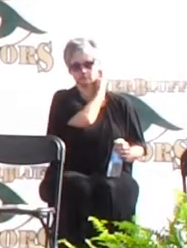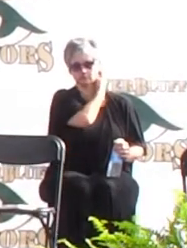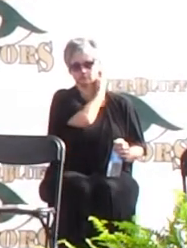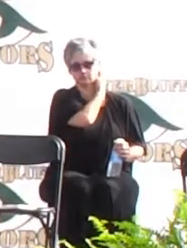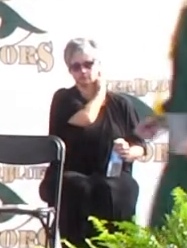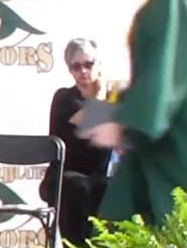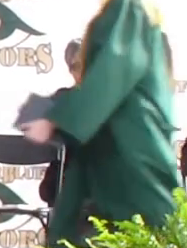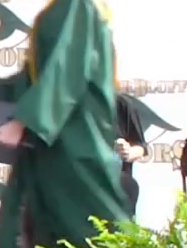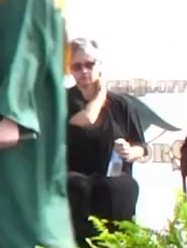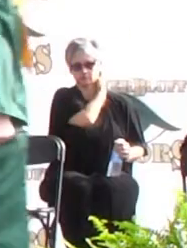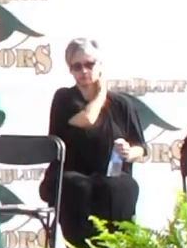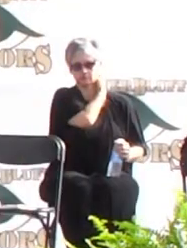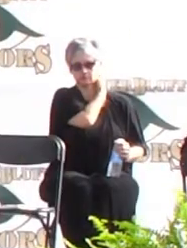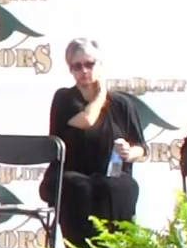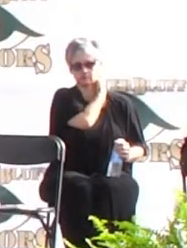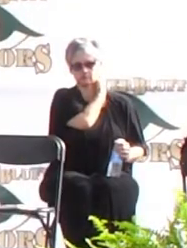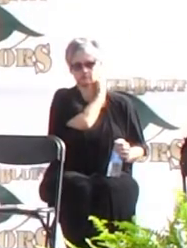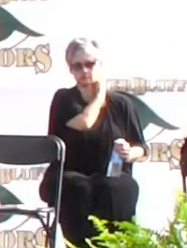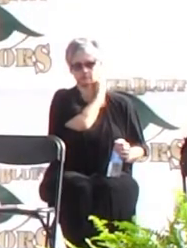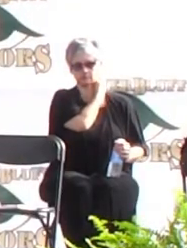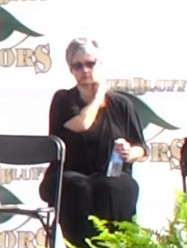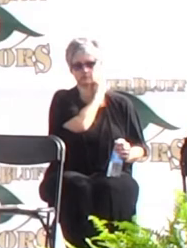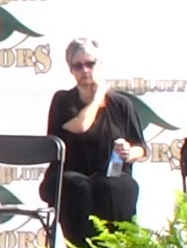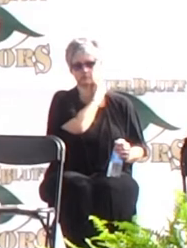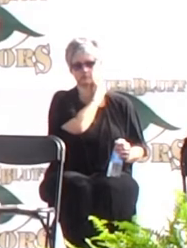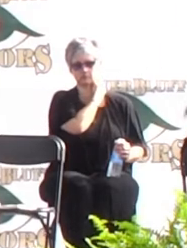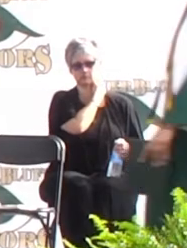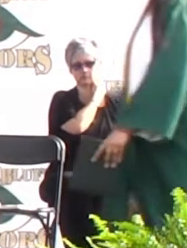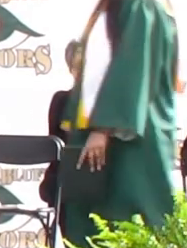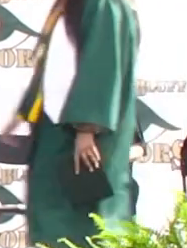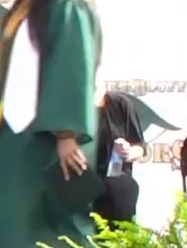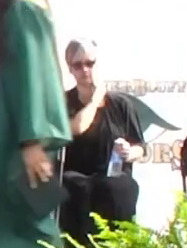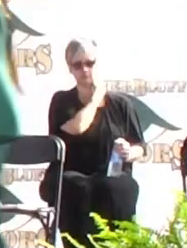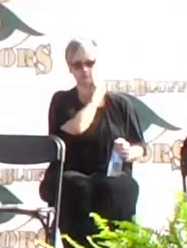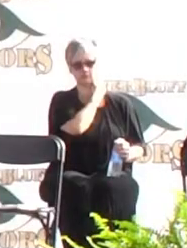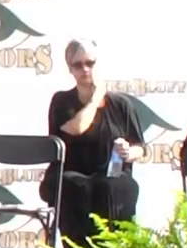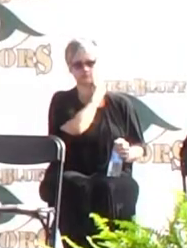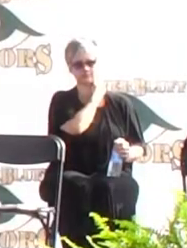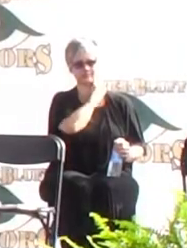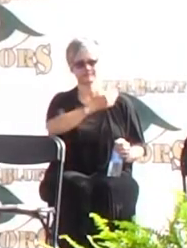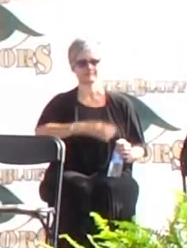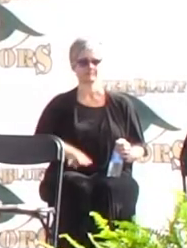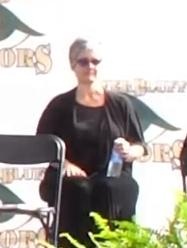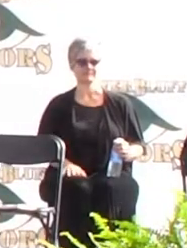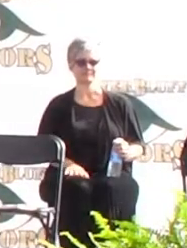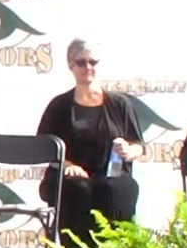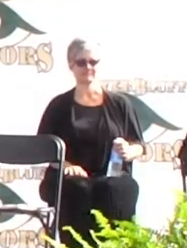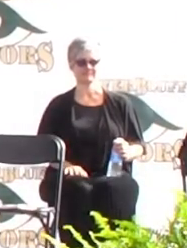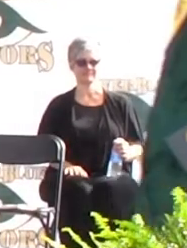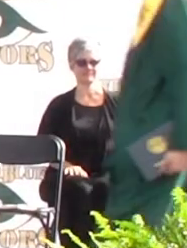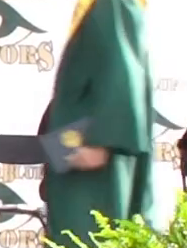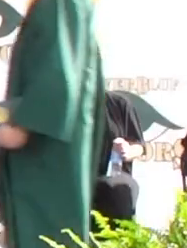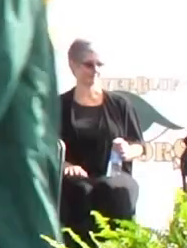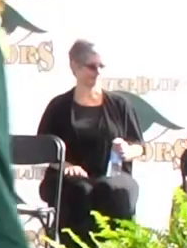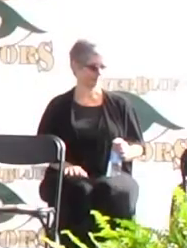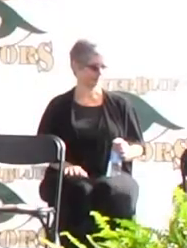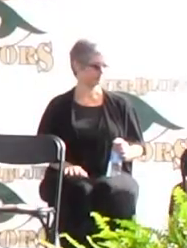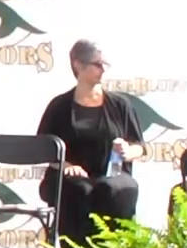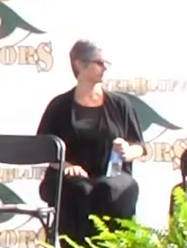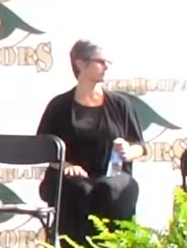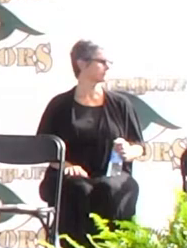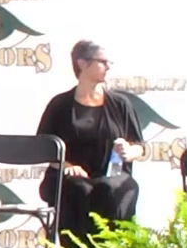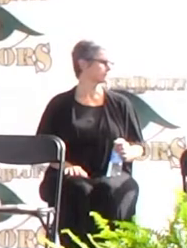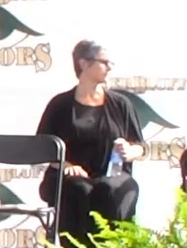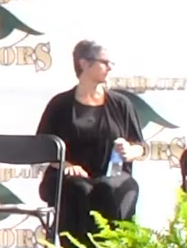Peter, honor graduate. Naya Rayala, honor graduate, center graduate. Robert James George